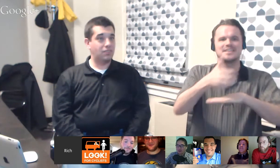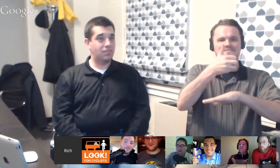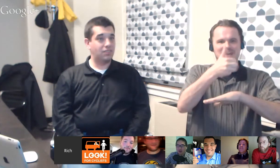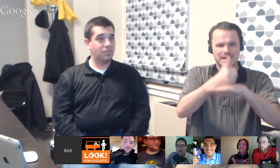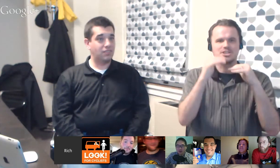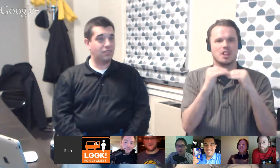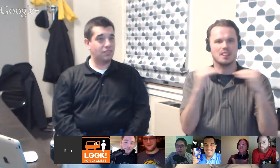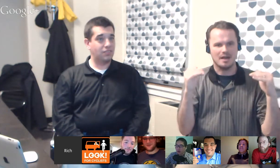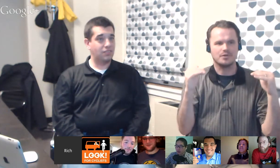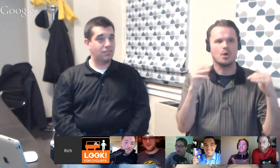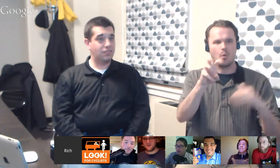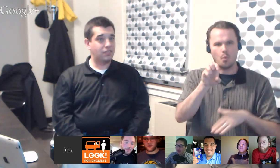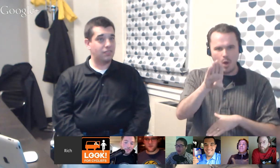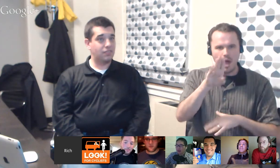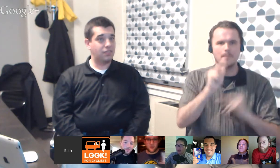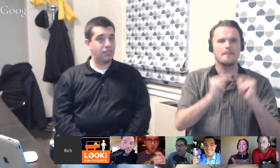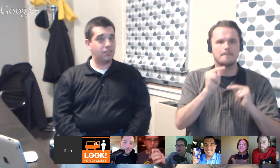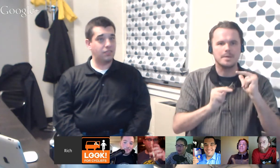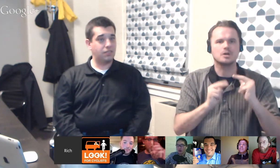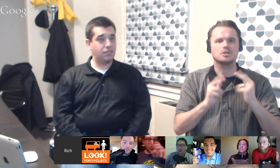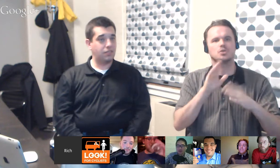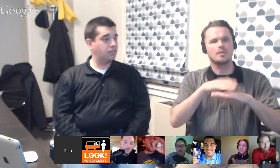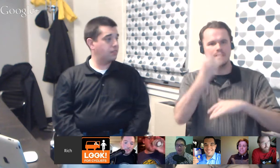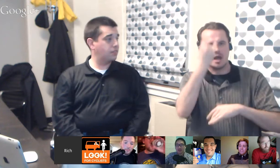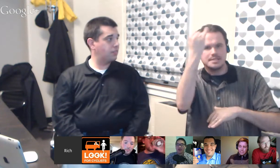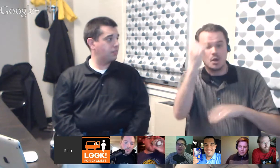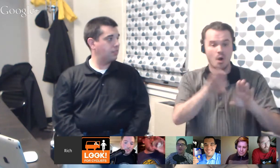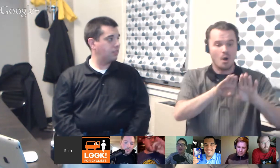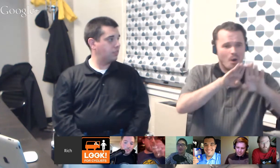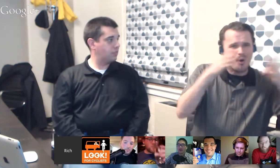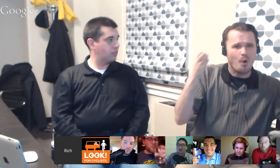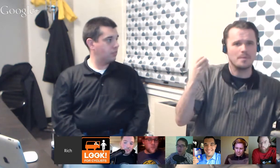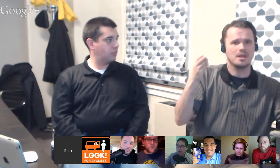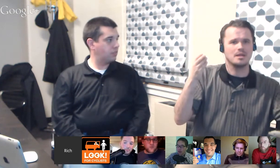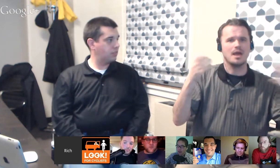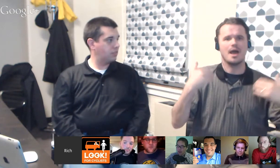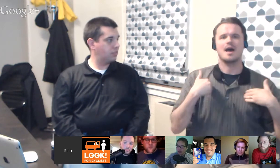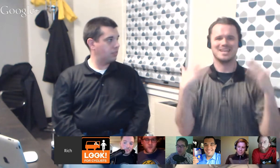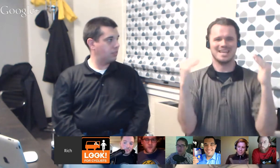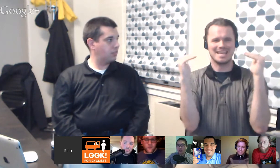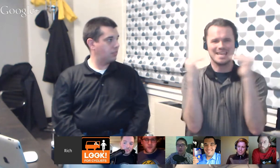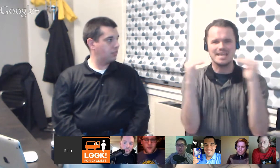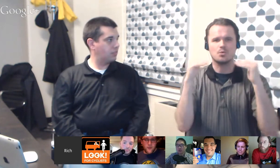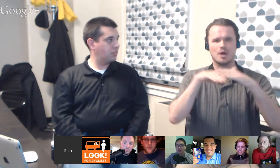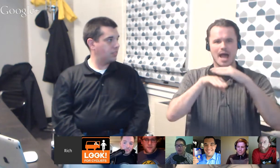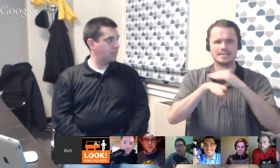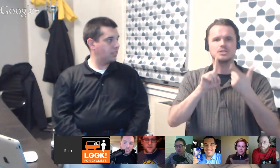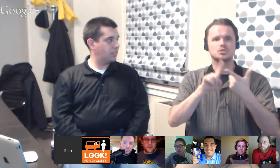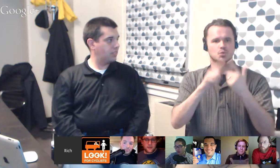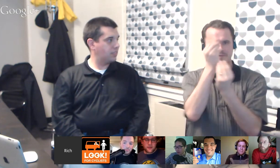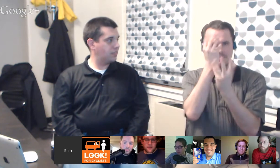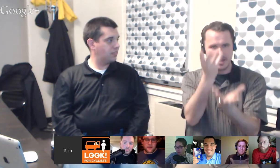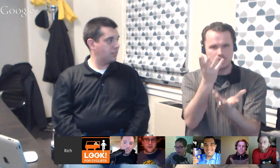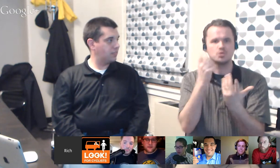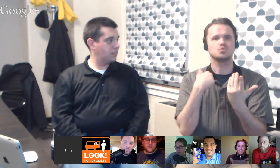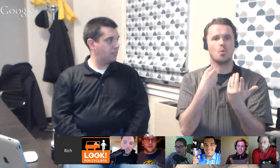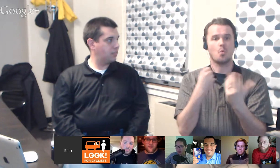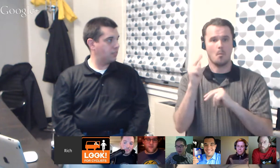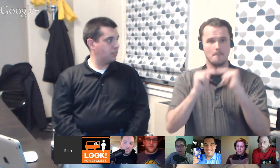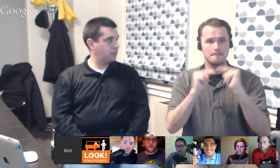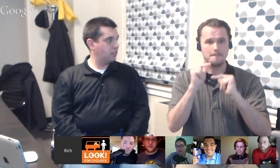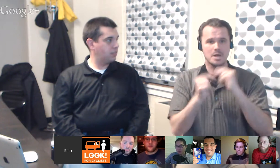like the web is built on the idea of openness and having equal access to information. So when you build